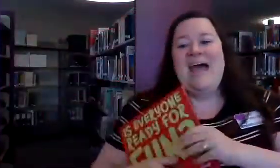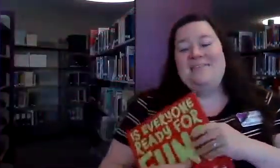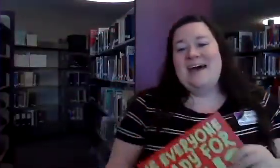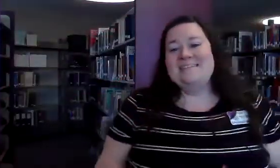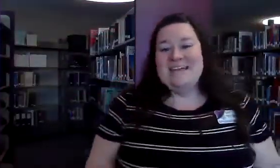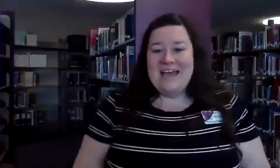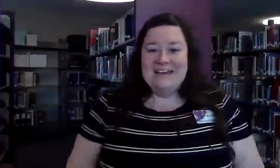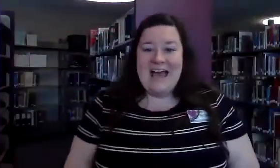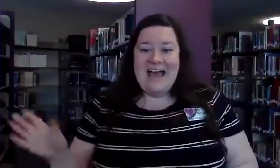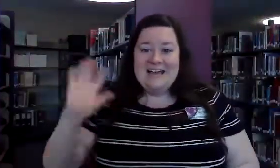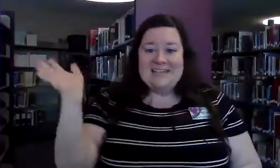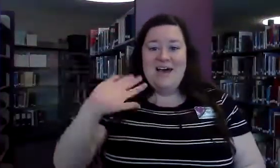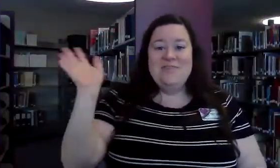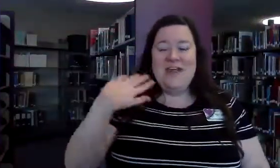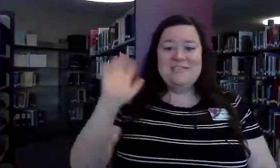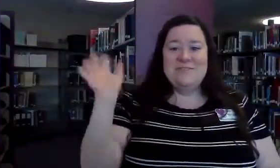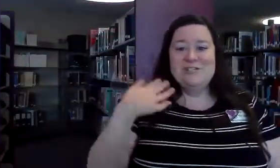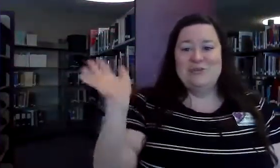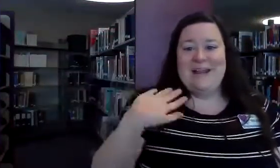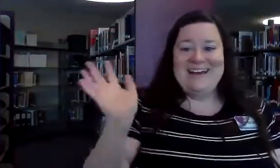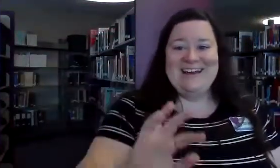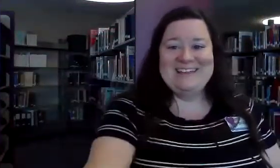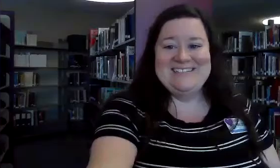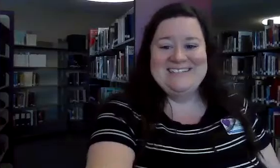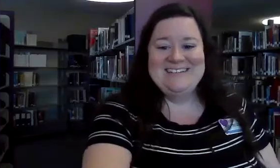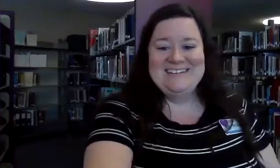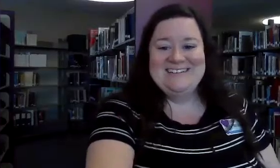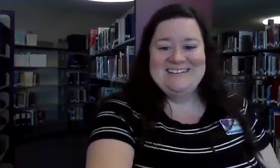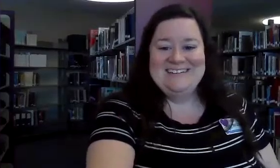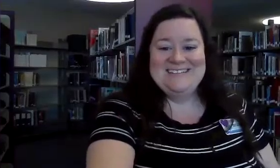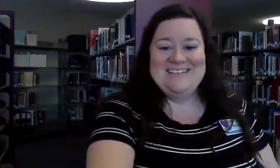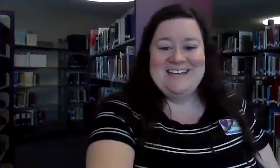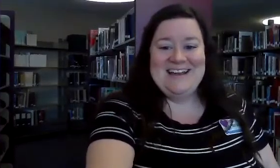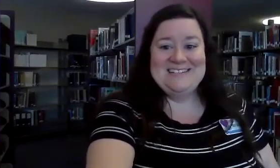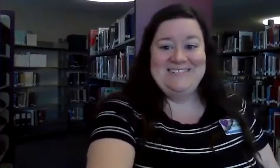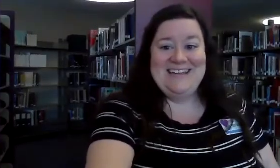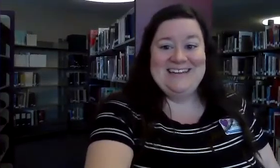And that's the end, guys. Thanks for joining us. See you next week.